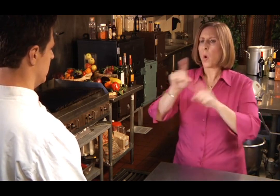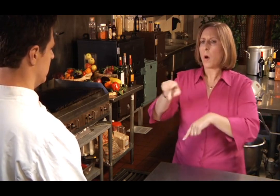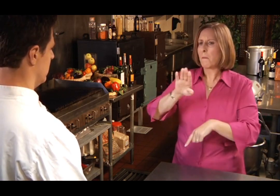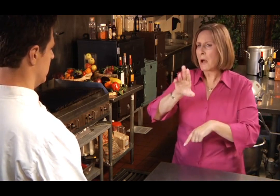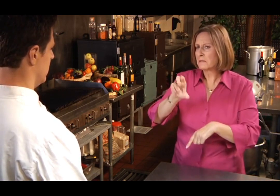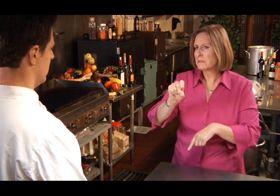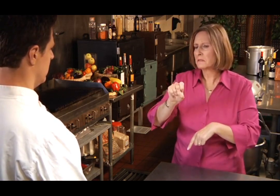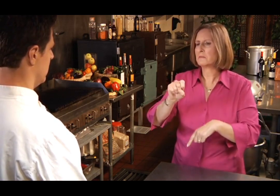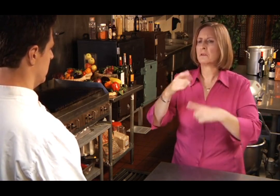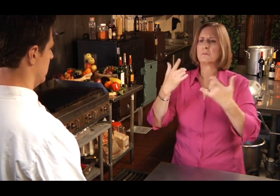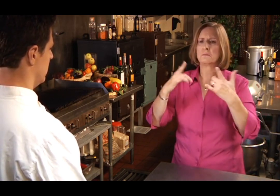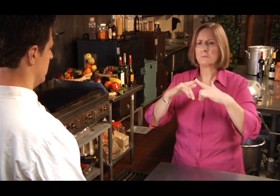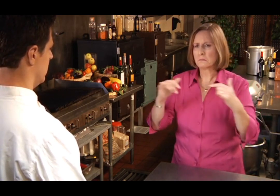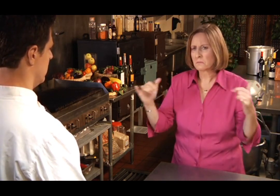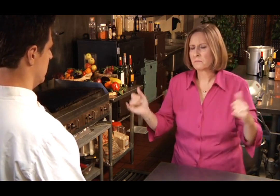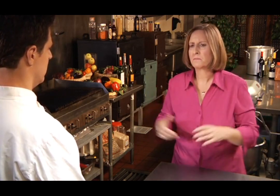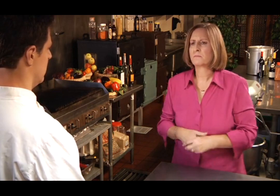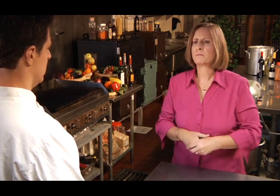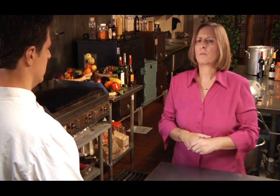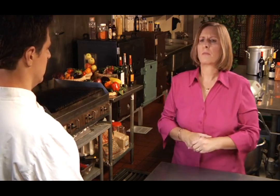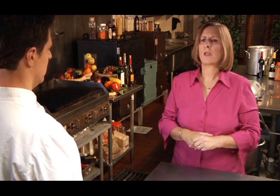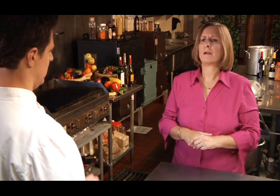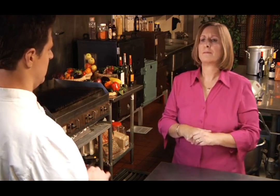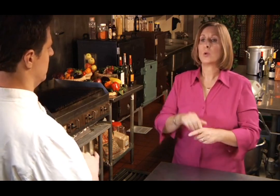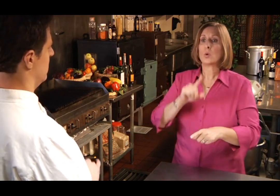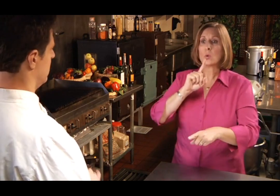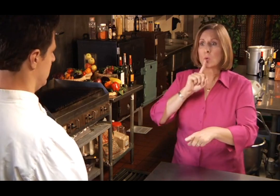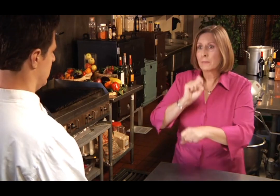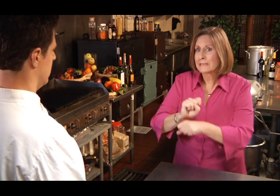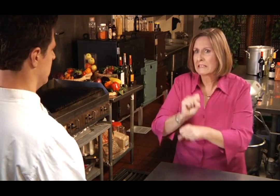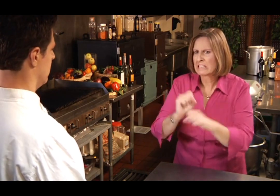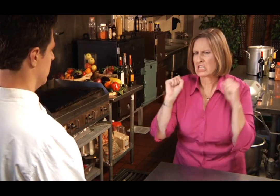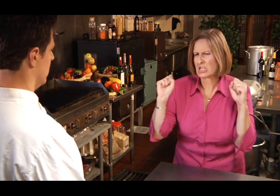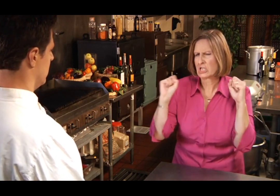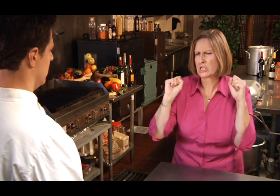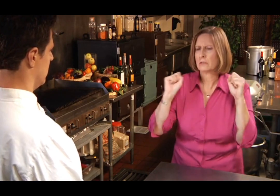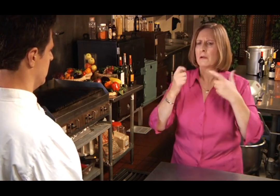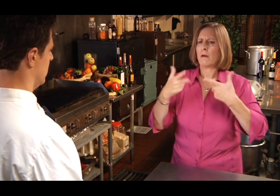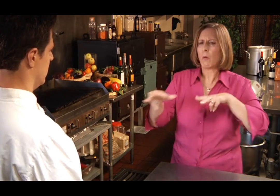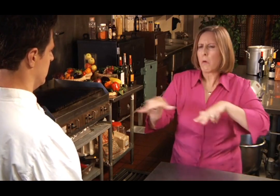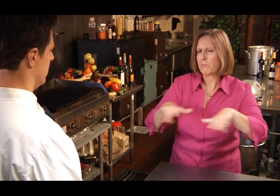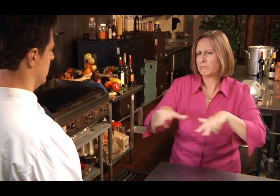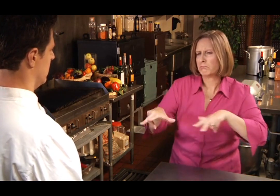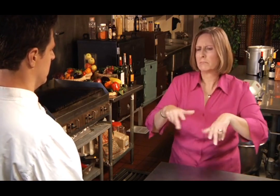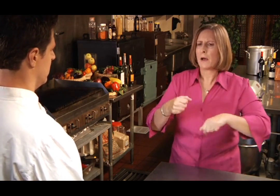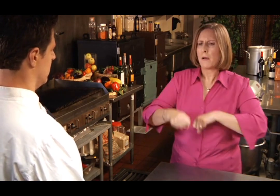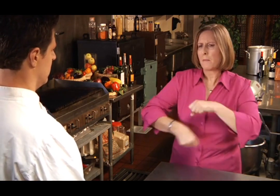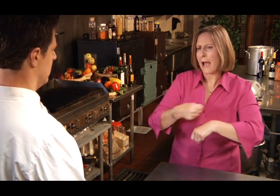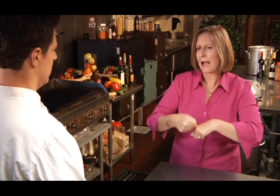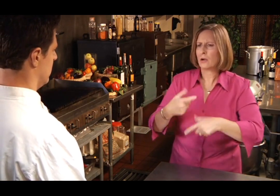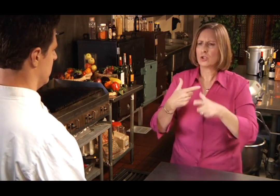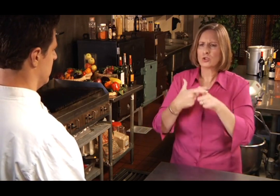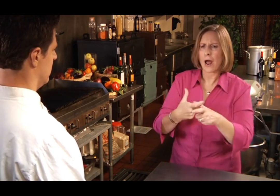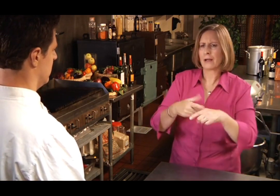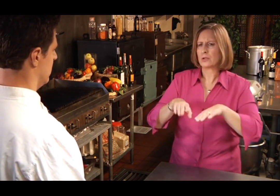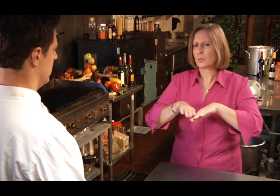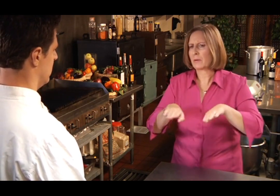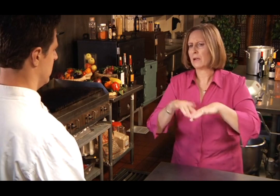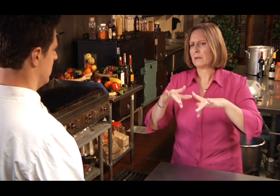housework, taking the stairs, walking to the bus, etc. Intentional physical activities include planned exercises like extended walking,